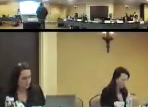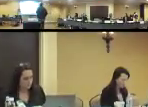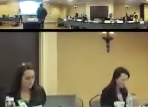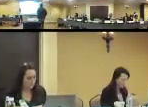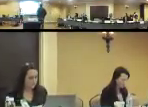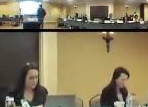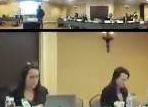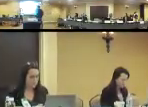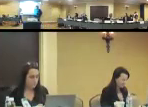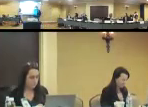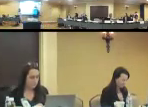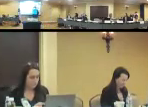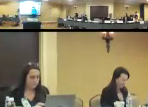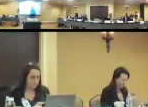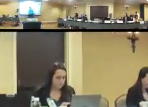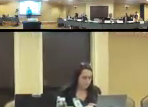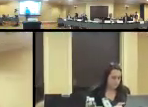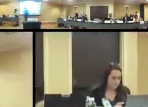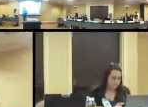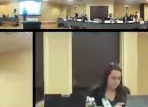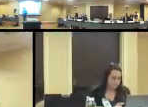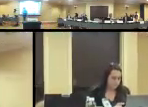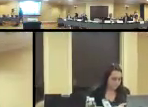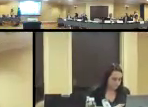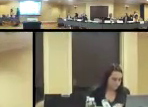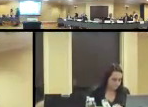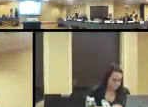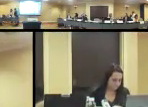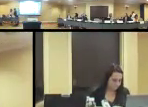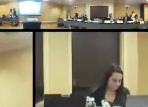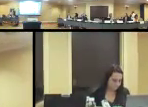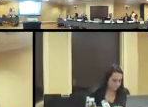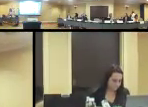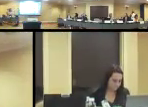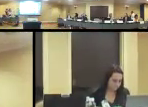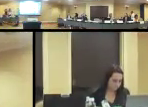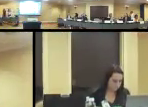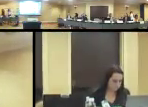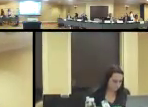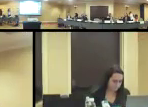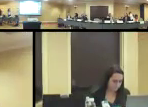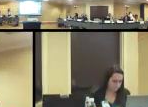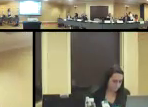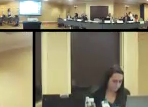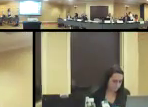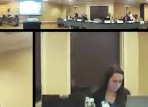Okay, I'm gonna ask everyone to wrap up and come back to the table so we can start our discussion.